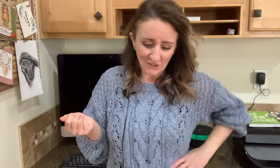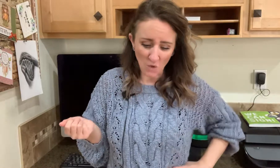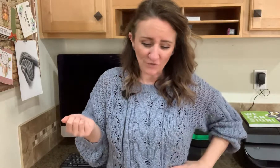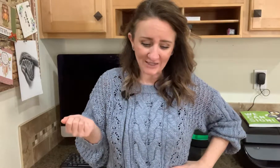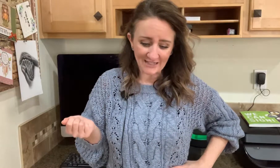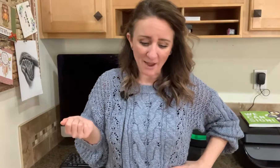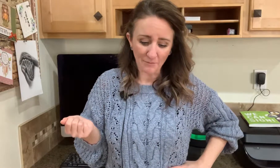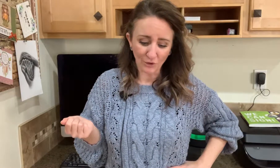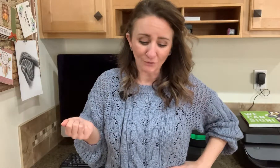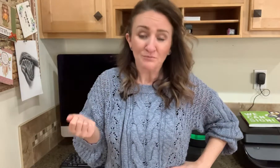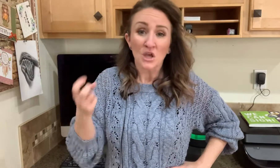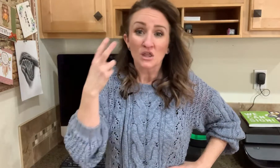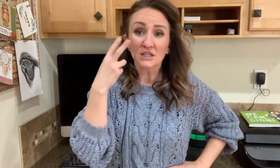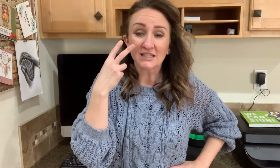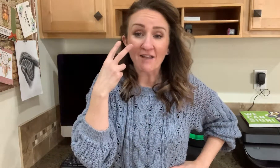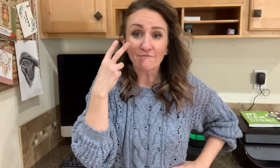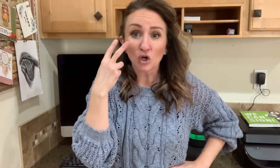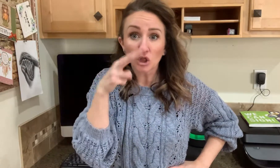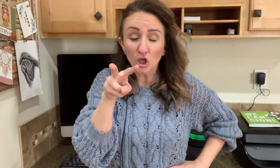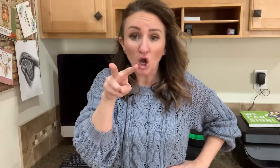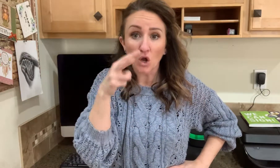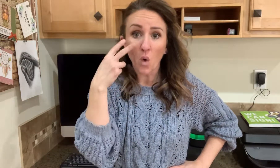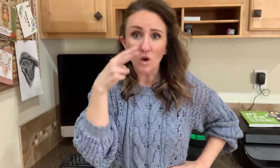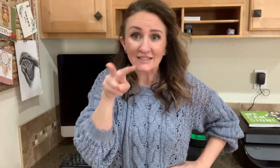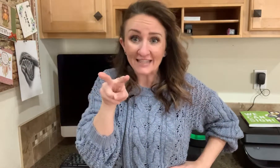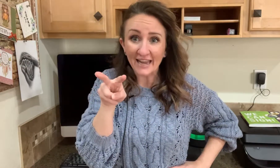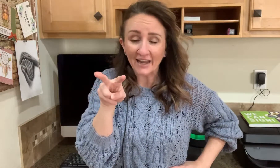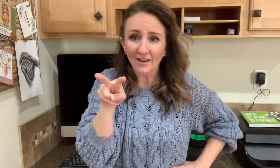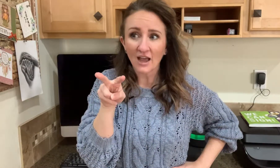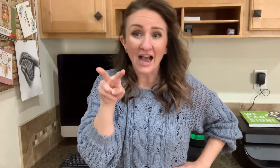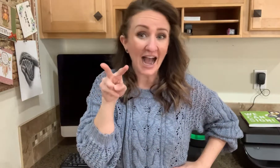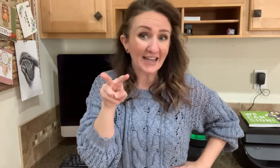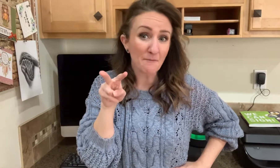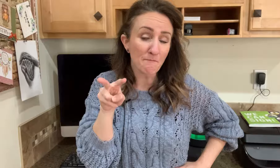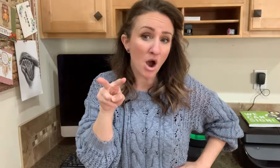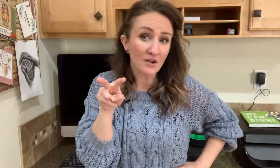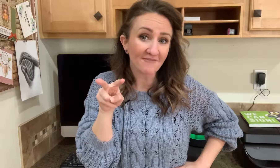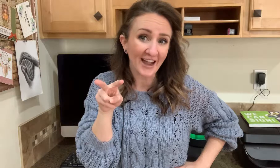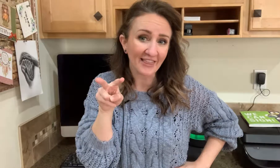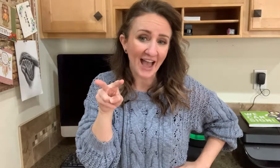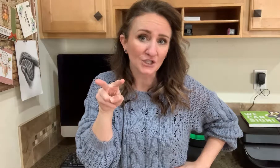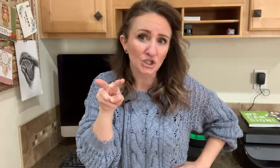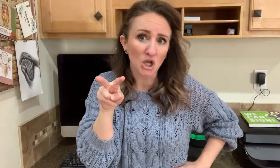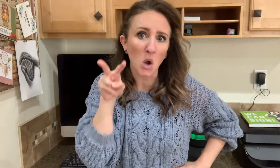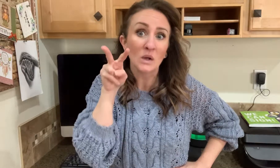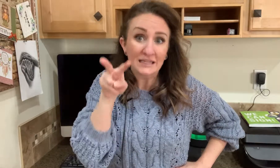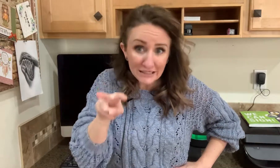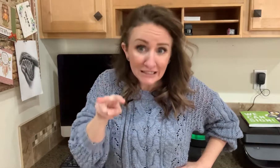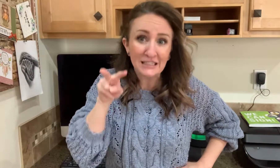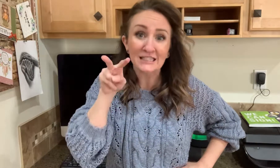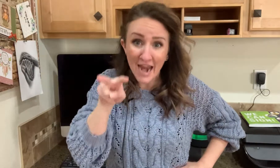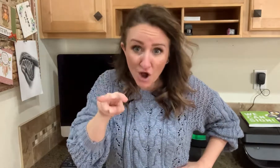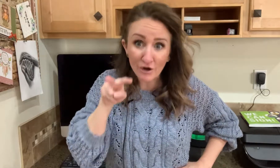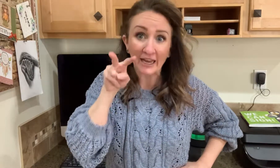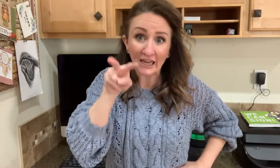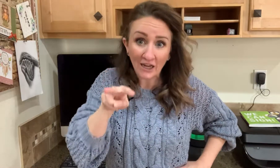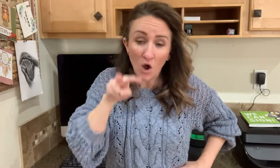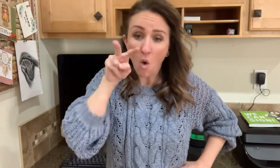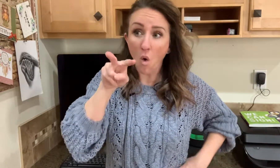for example, the sign for look or see. I can modify that to show staring, or